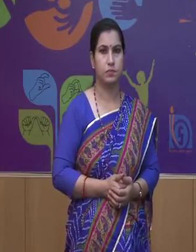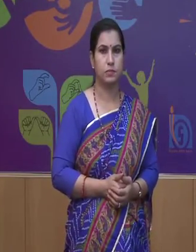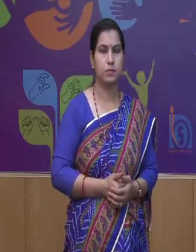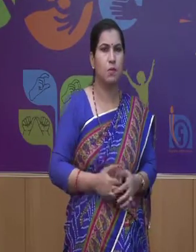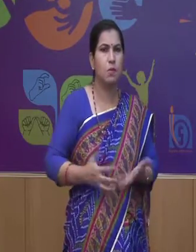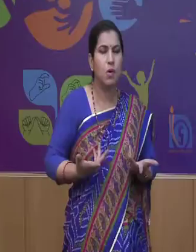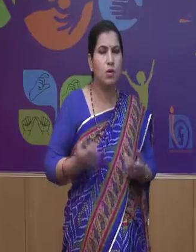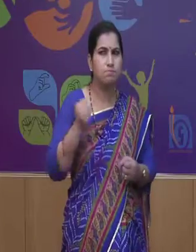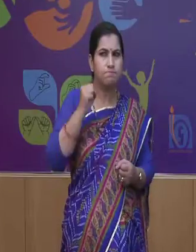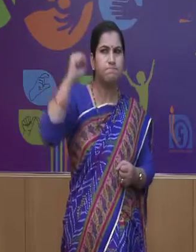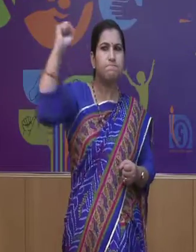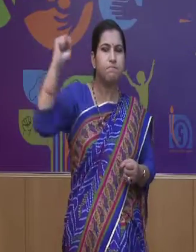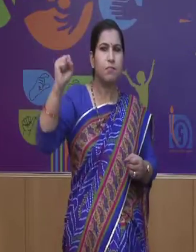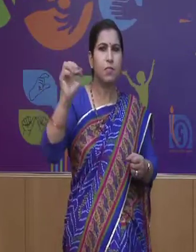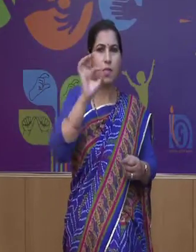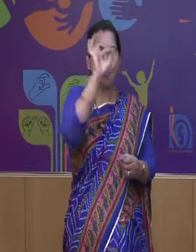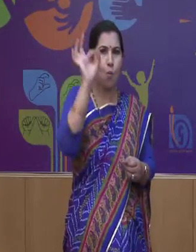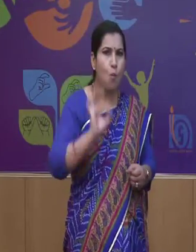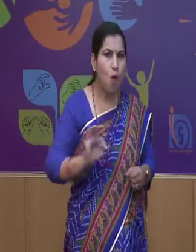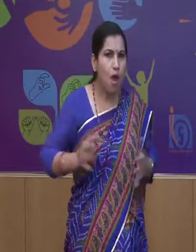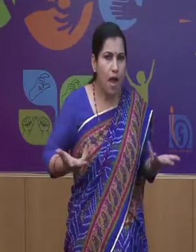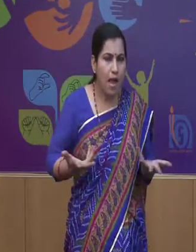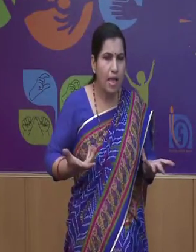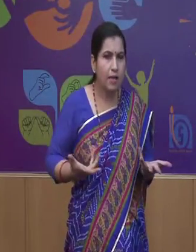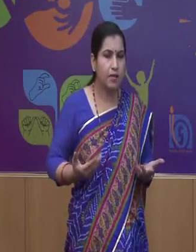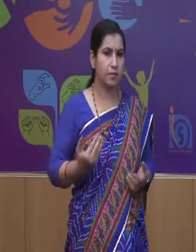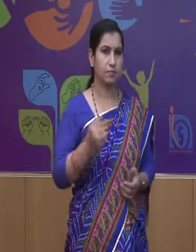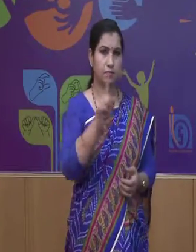causes of the revolt of year 1857